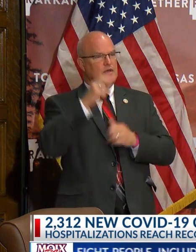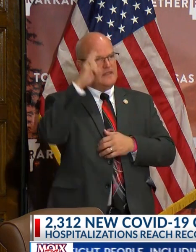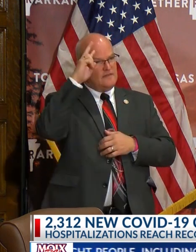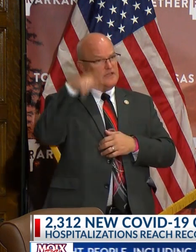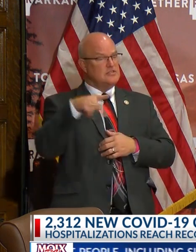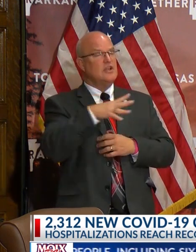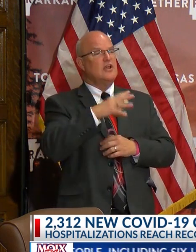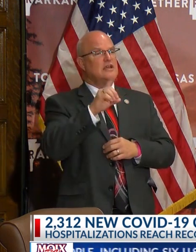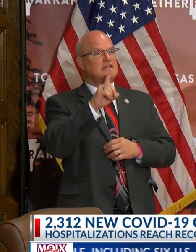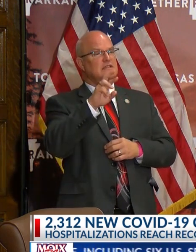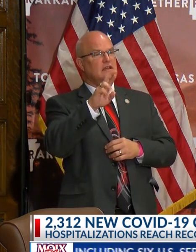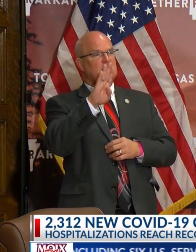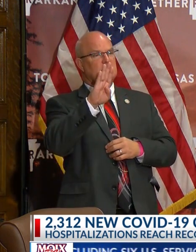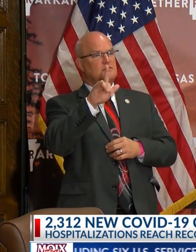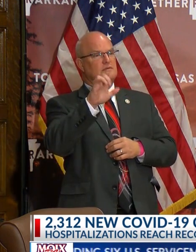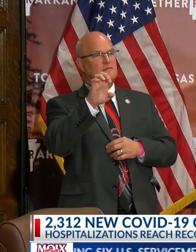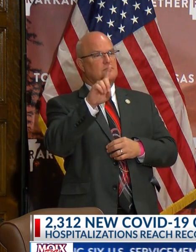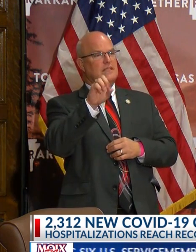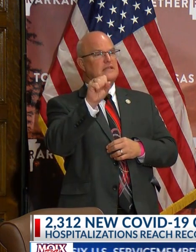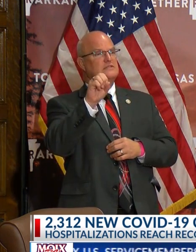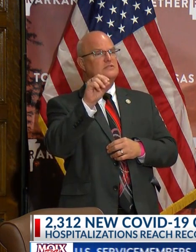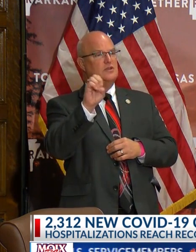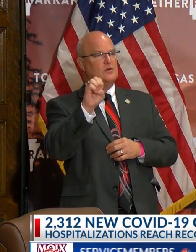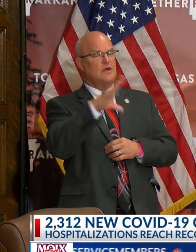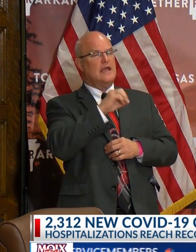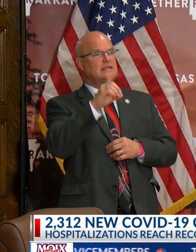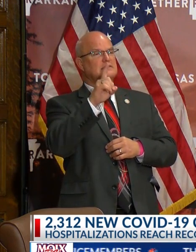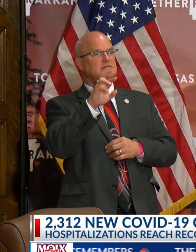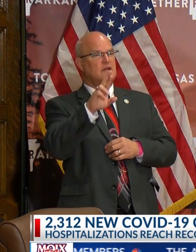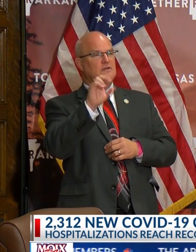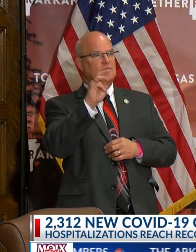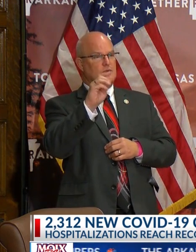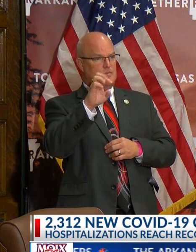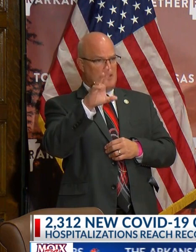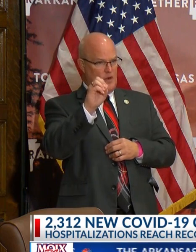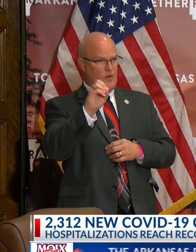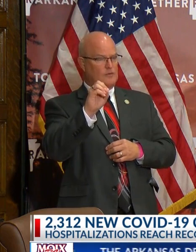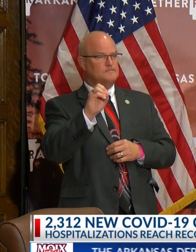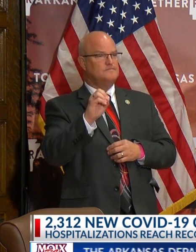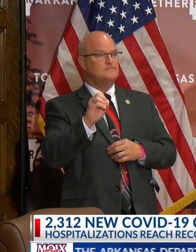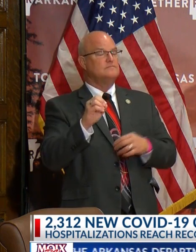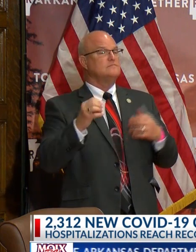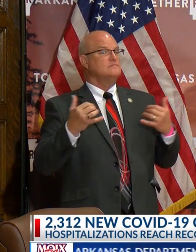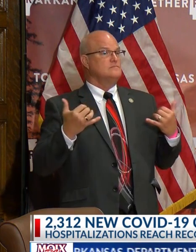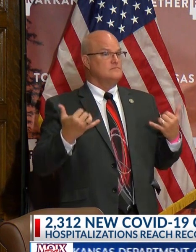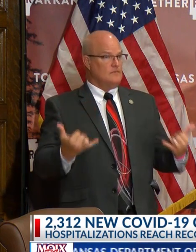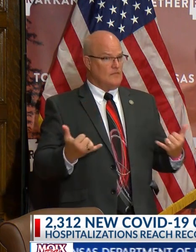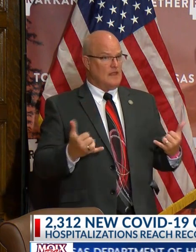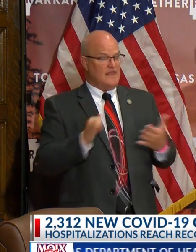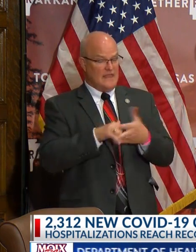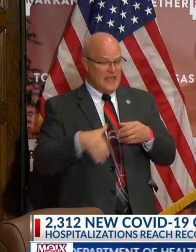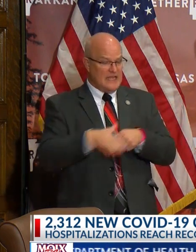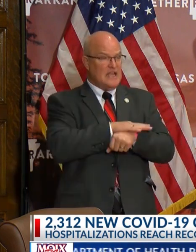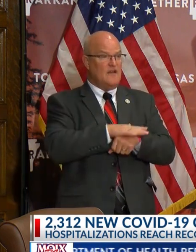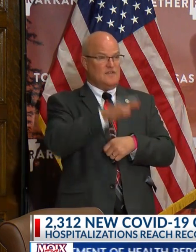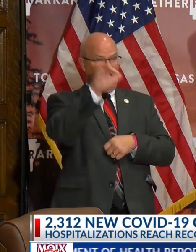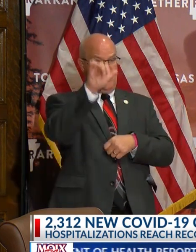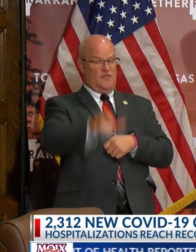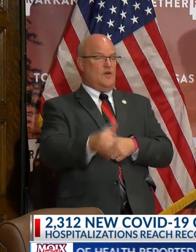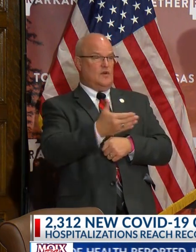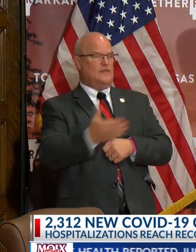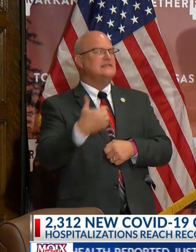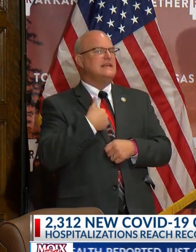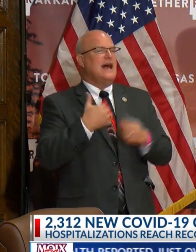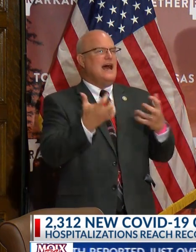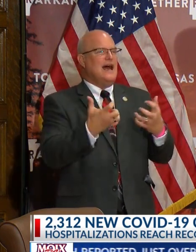Chair, Dr. Bledsoe, and with Dr. Romero. So with that, that covers those items.